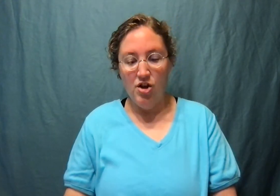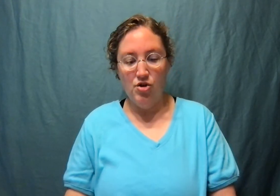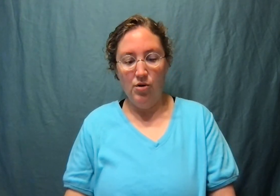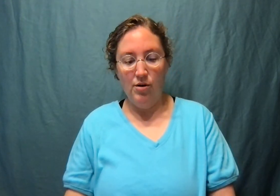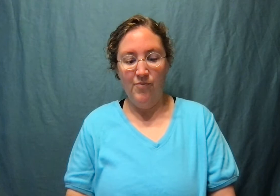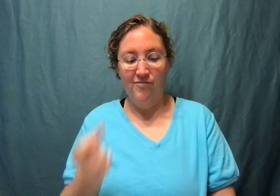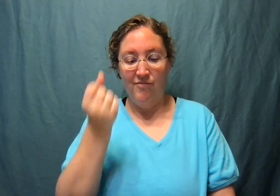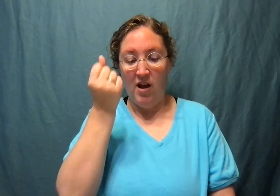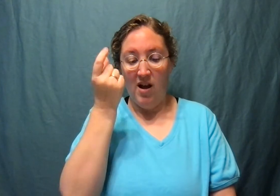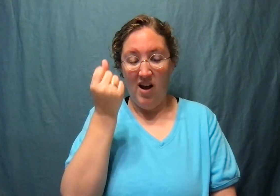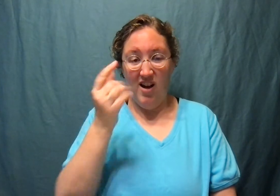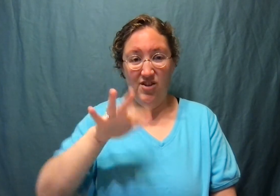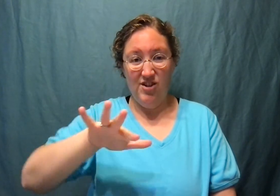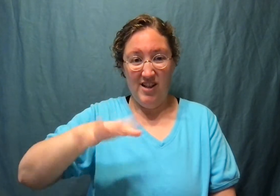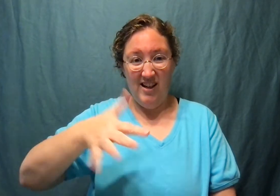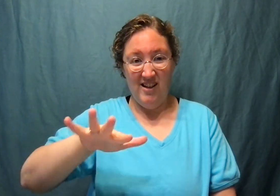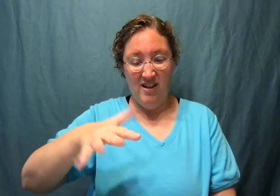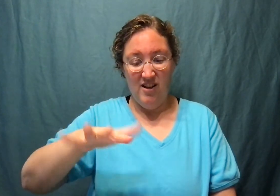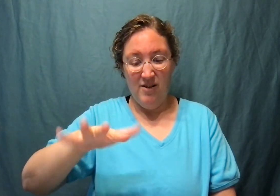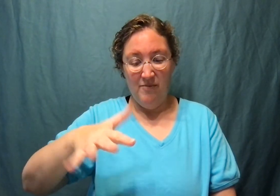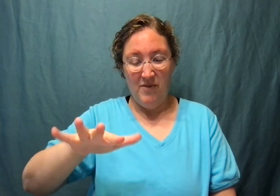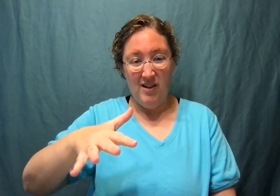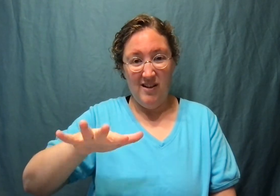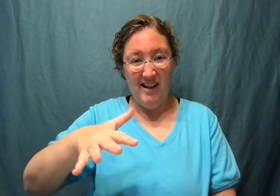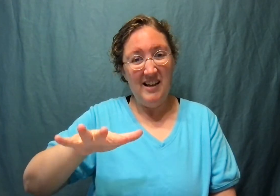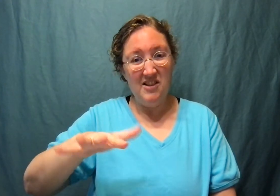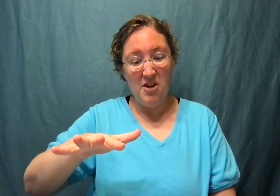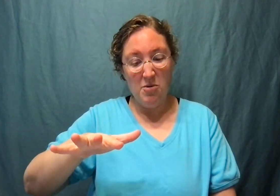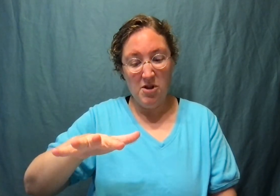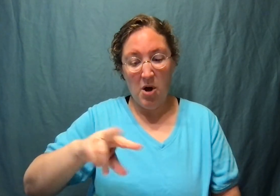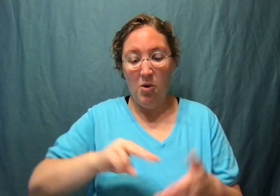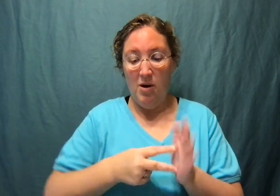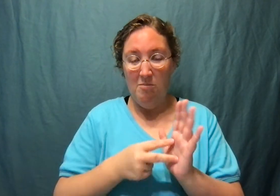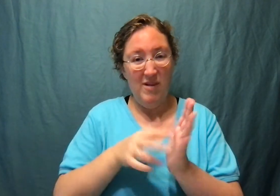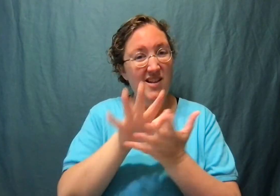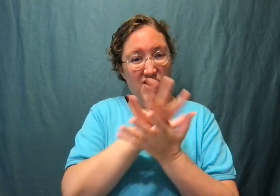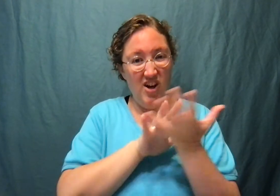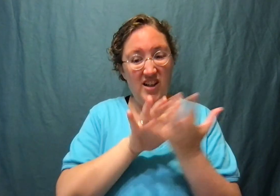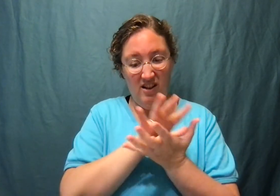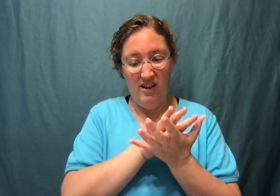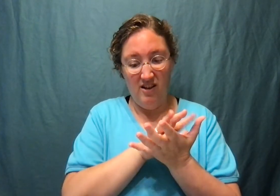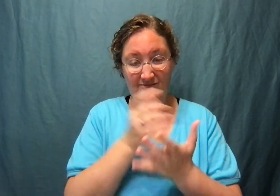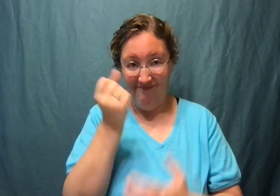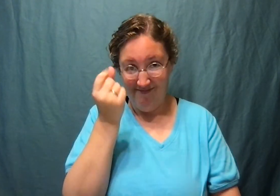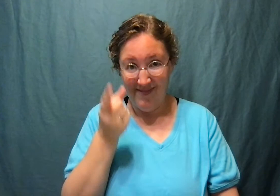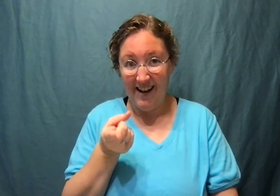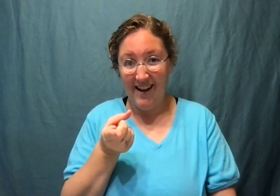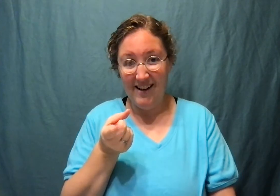Sure. Understanding it so means you're unclear. Got it?